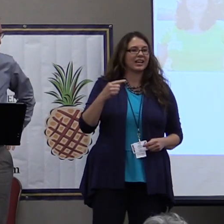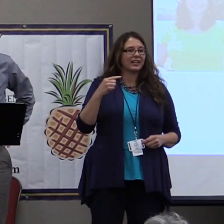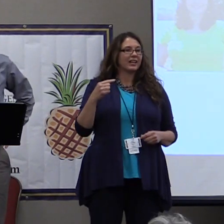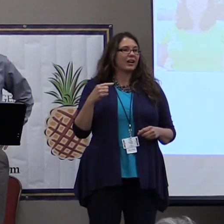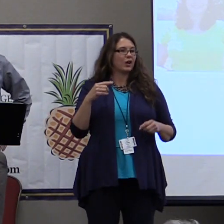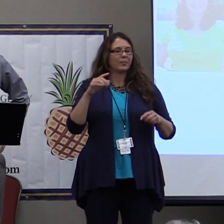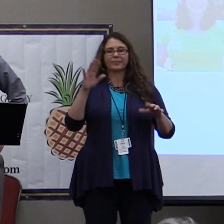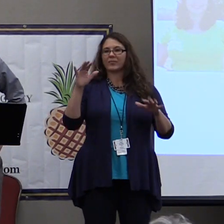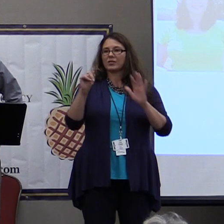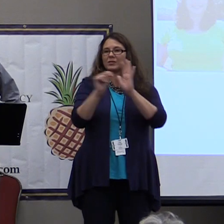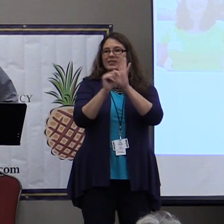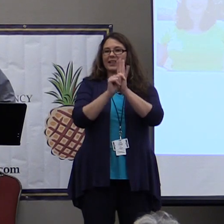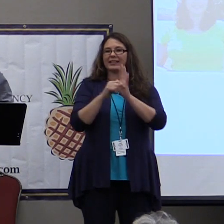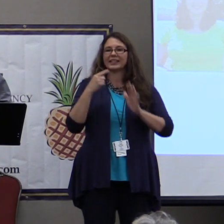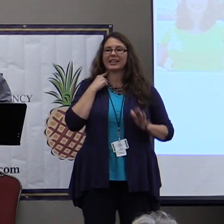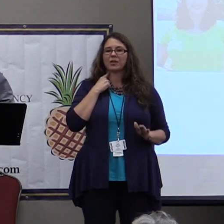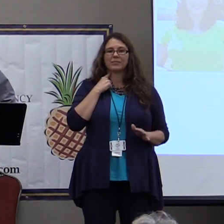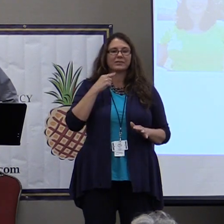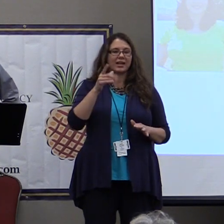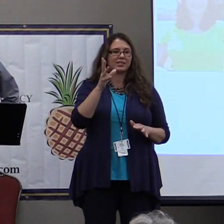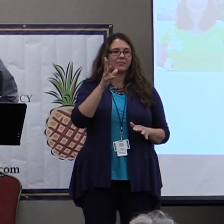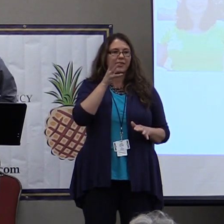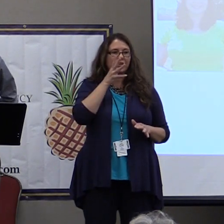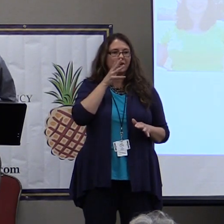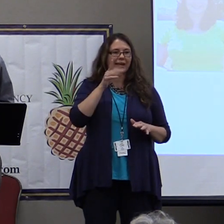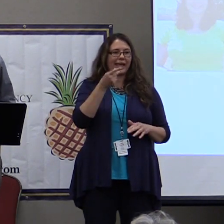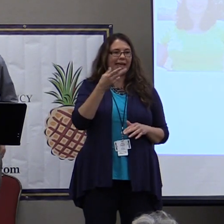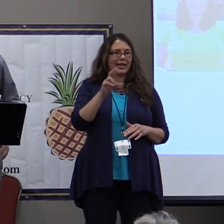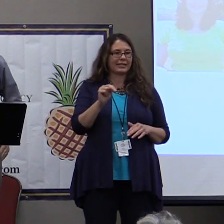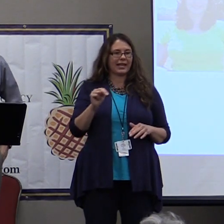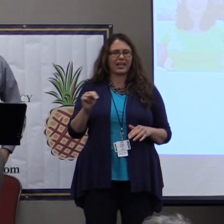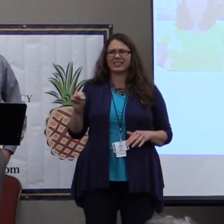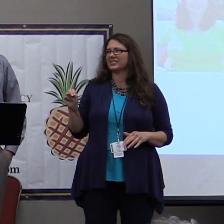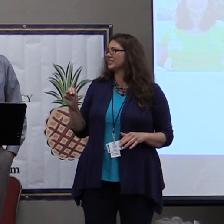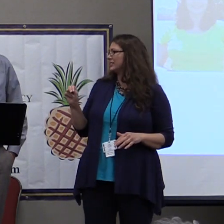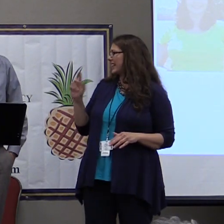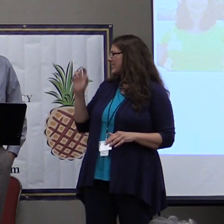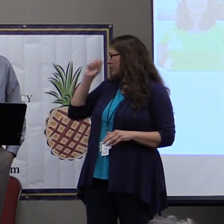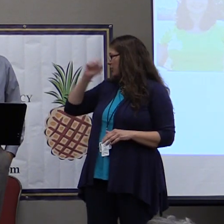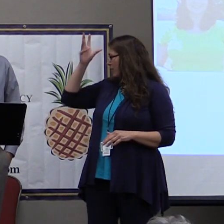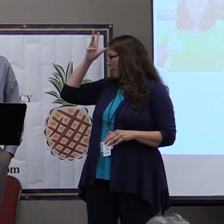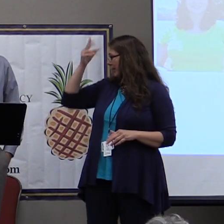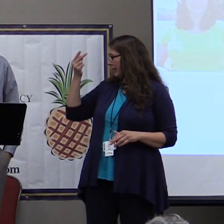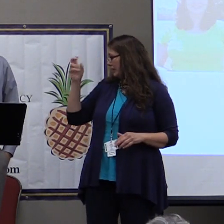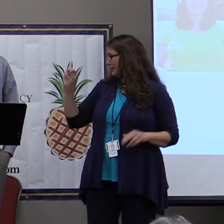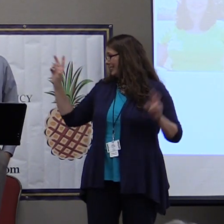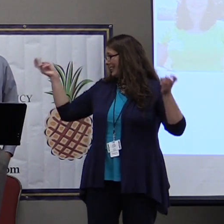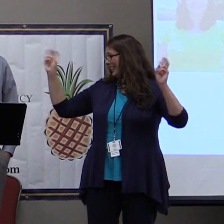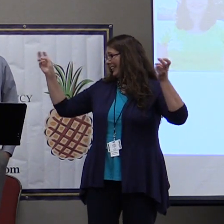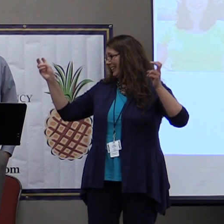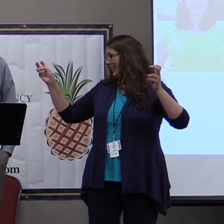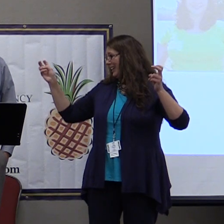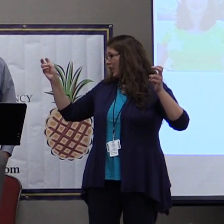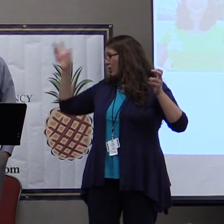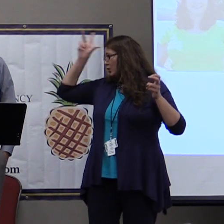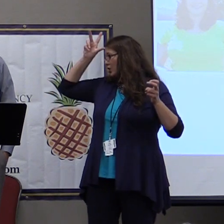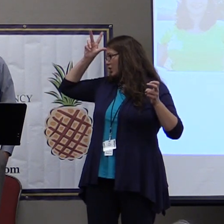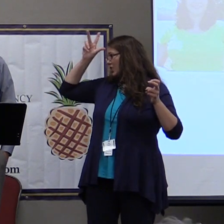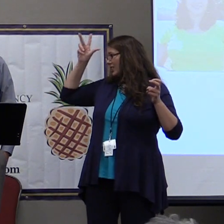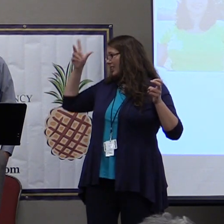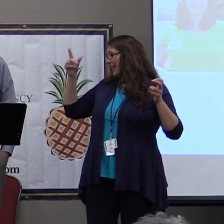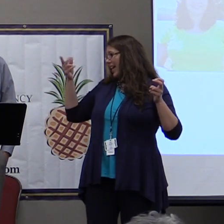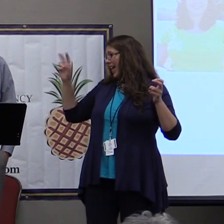I guess Tuseli nicknamed us Mother Hen and what's that you call